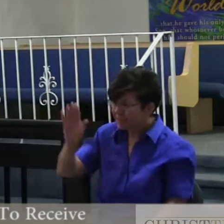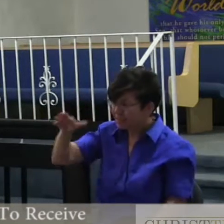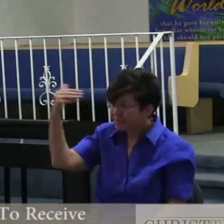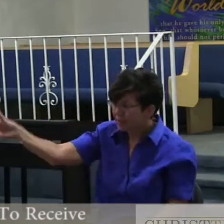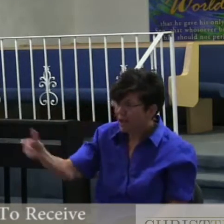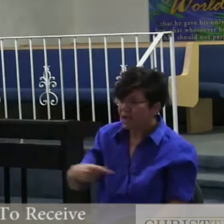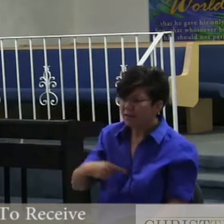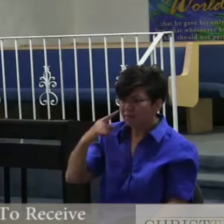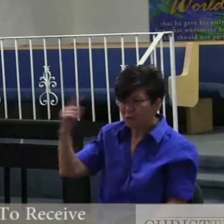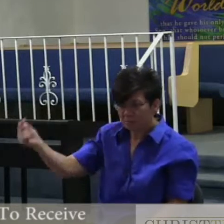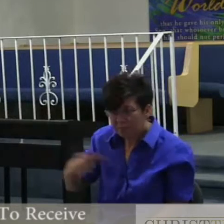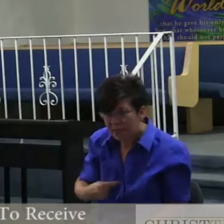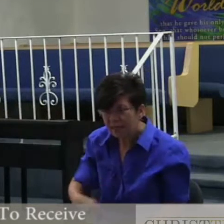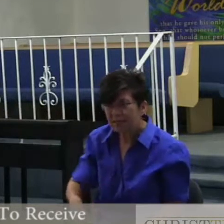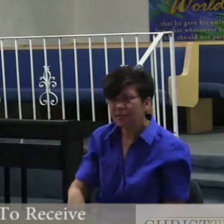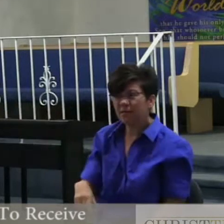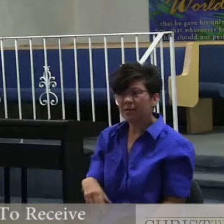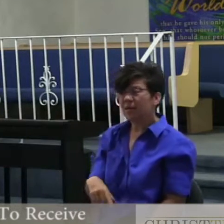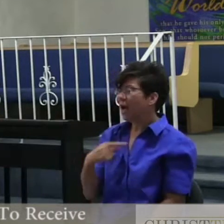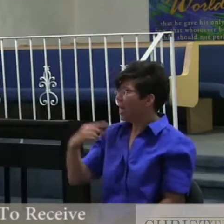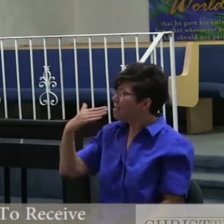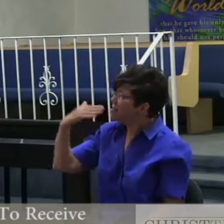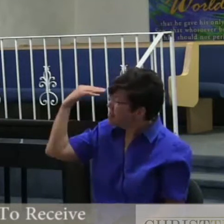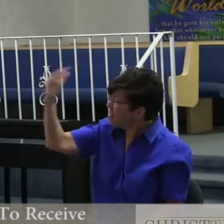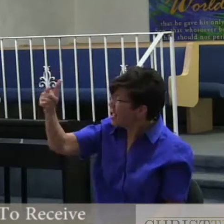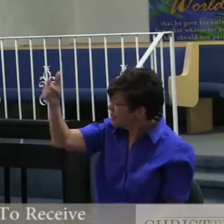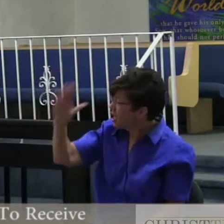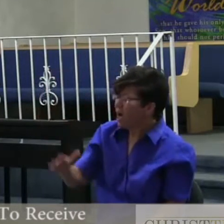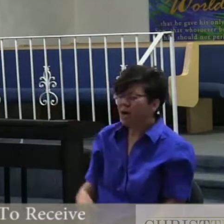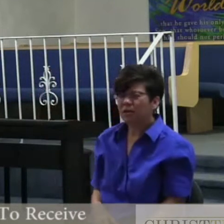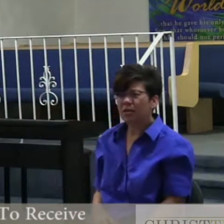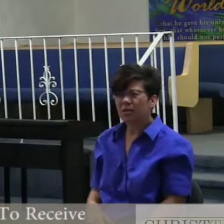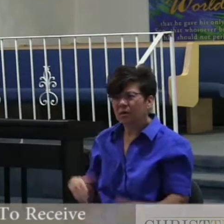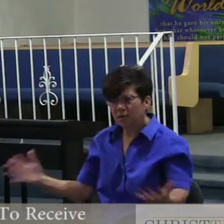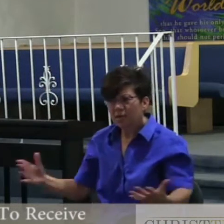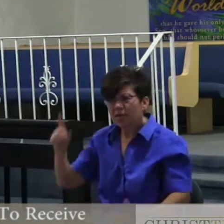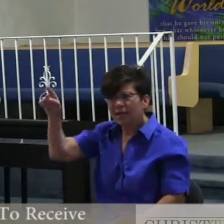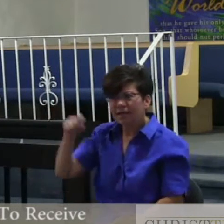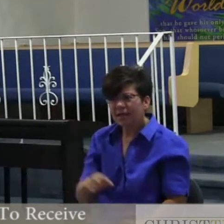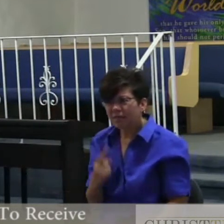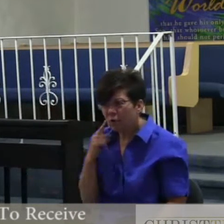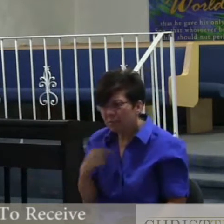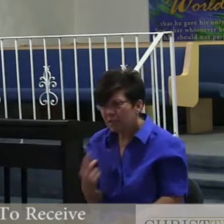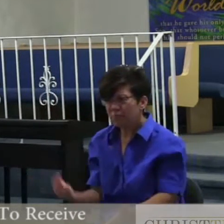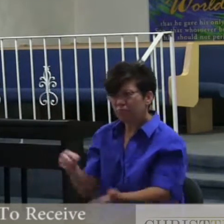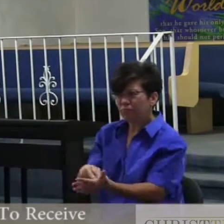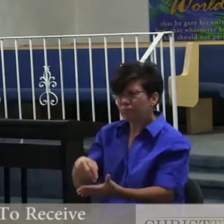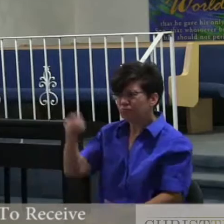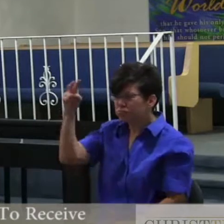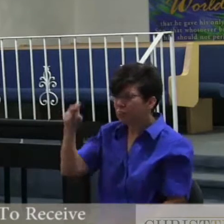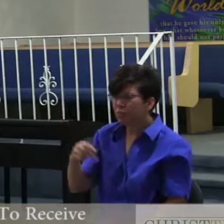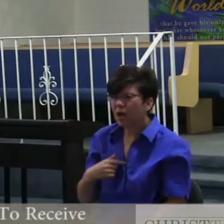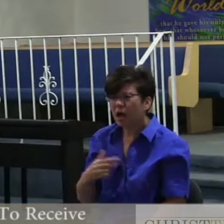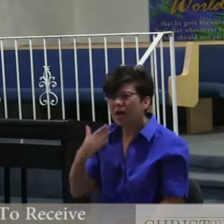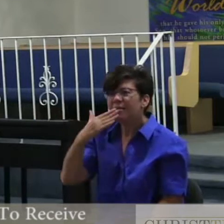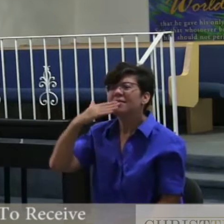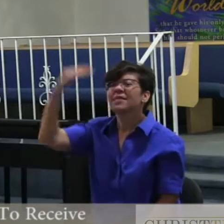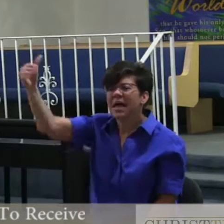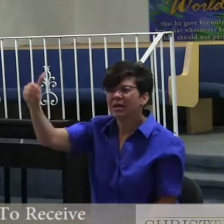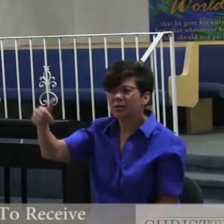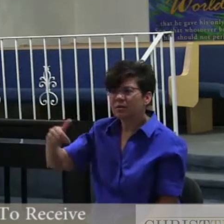He's worthy to be praised. I thank God. Ain't you ready to receive the crown of life? I